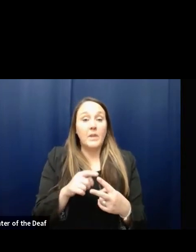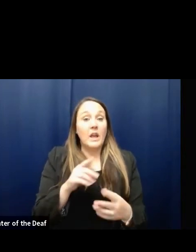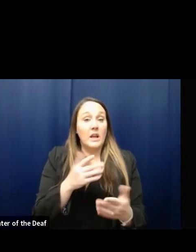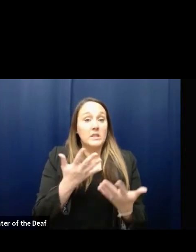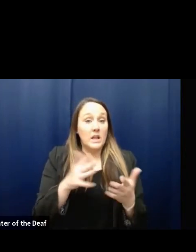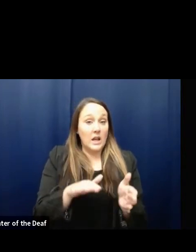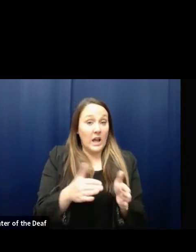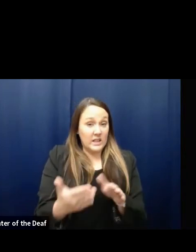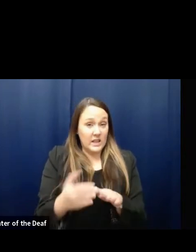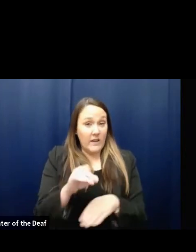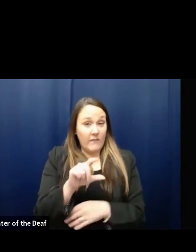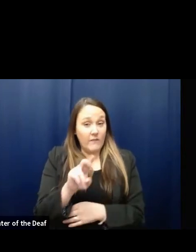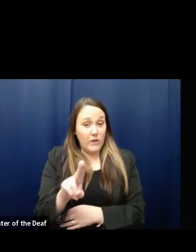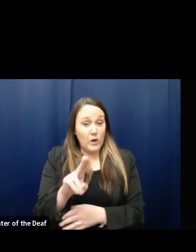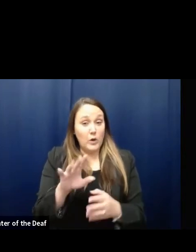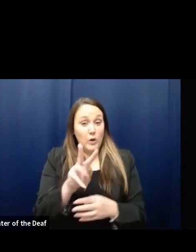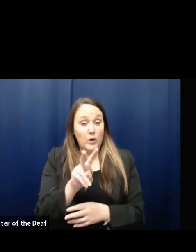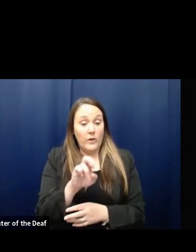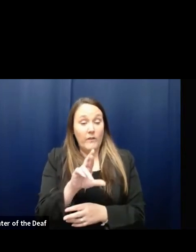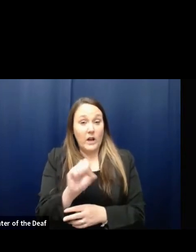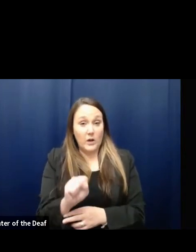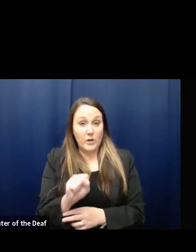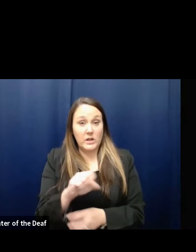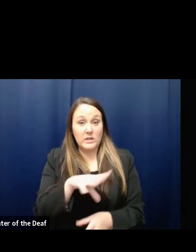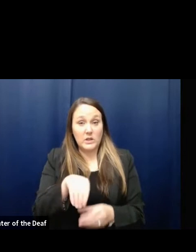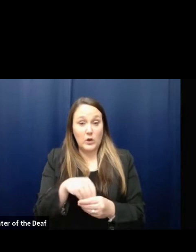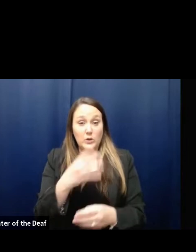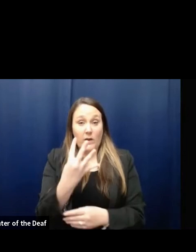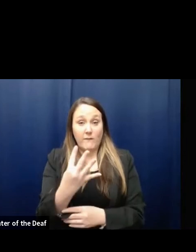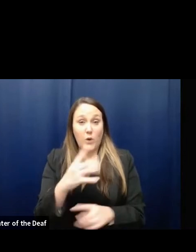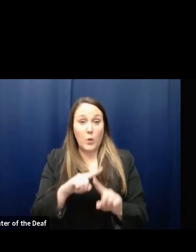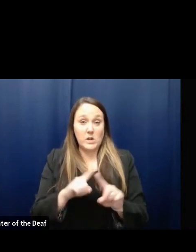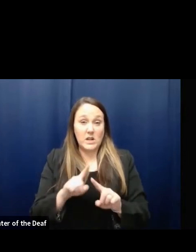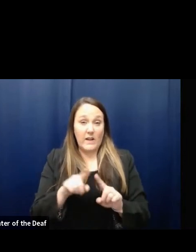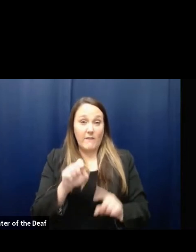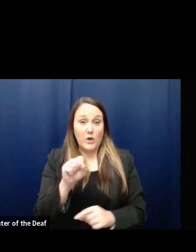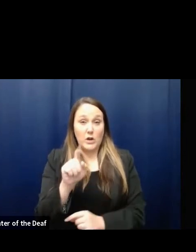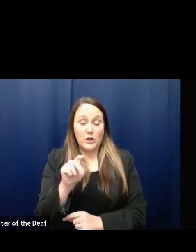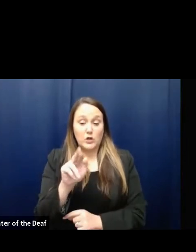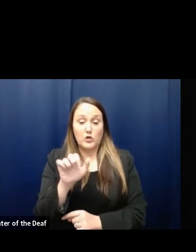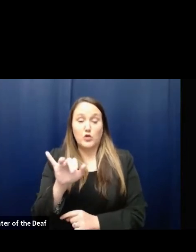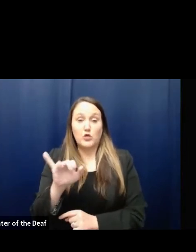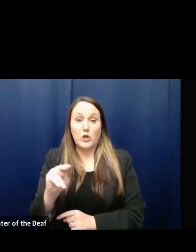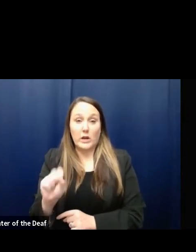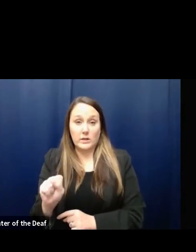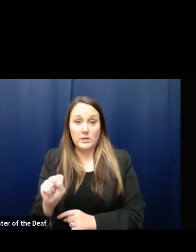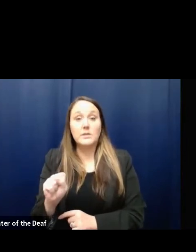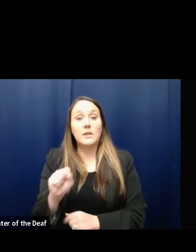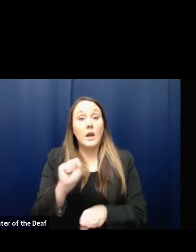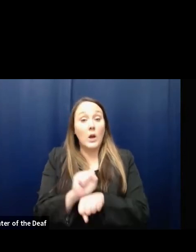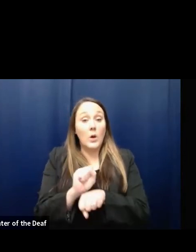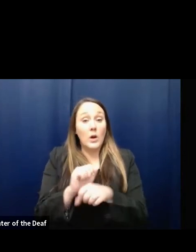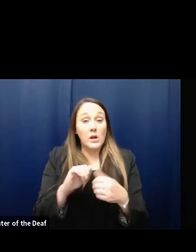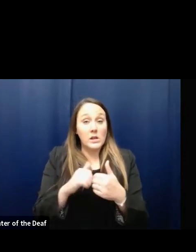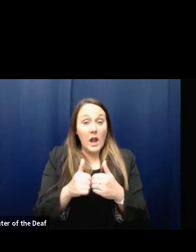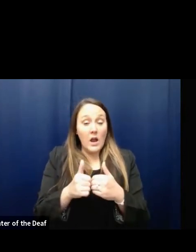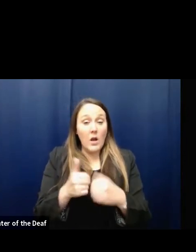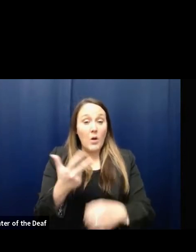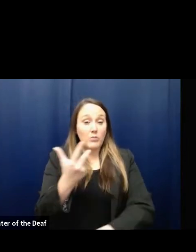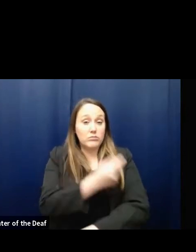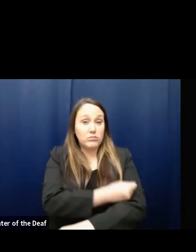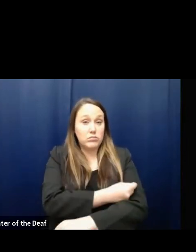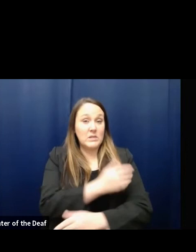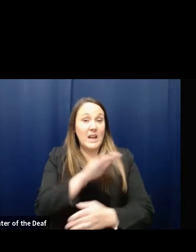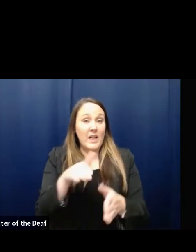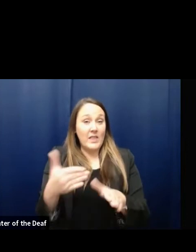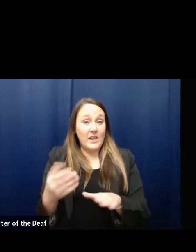flu virus, and it contains 4 different strains of the flu virus, and it works by injecting this dead